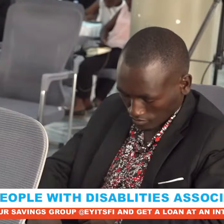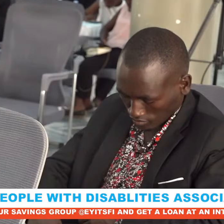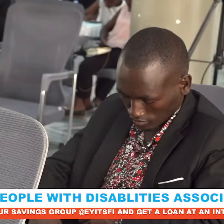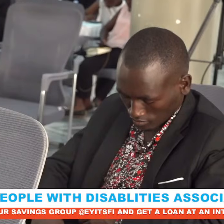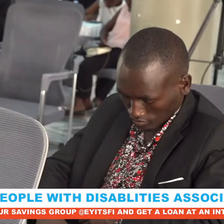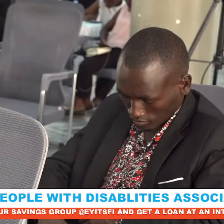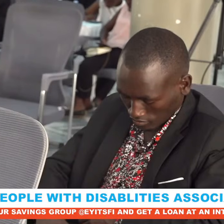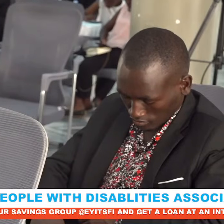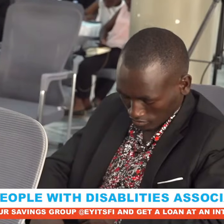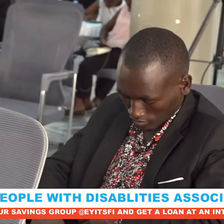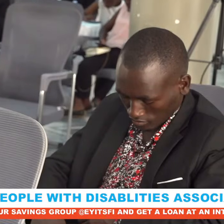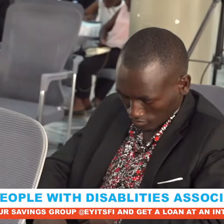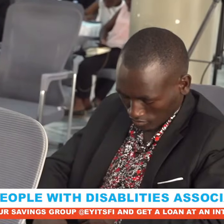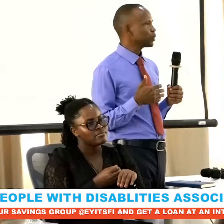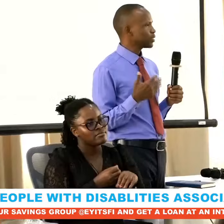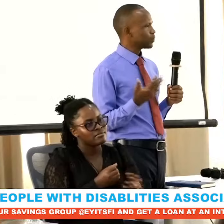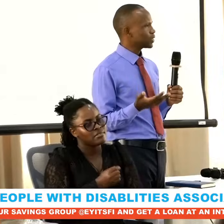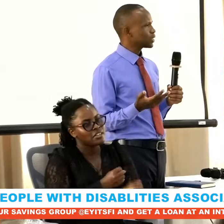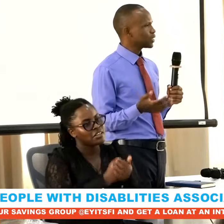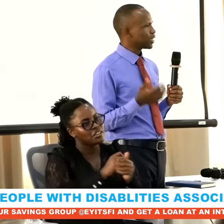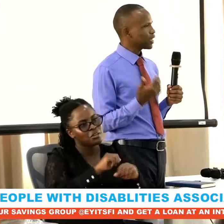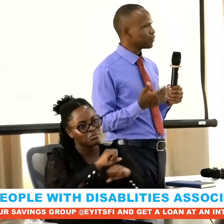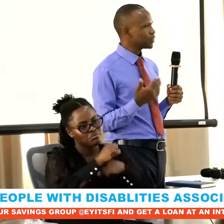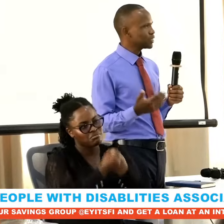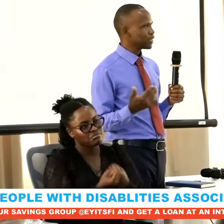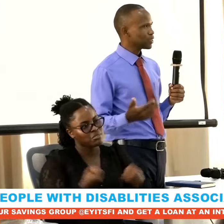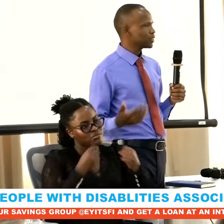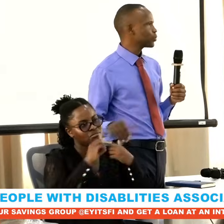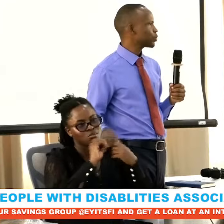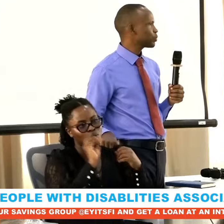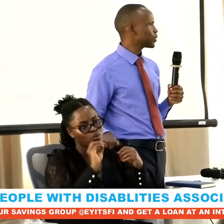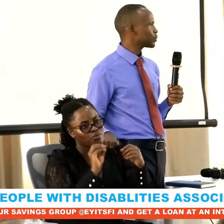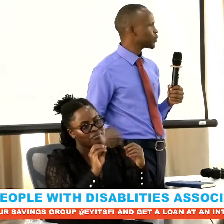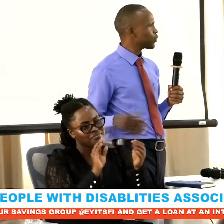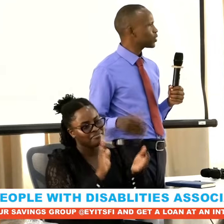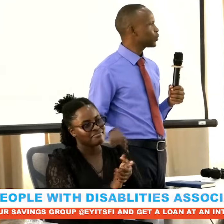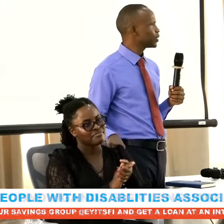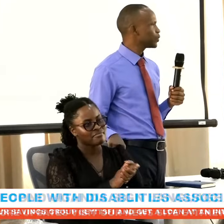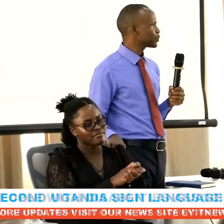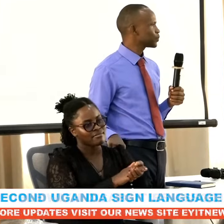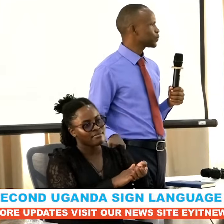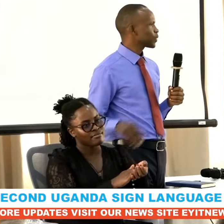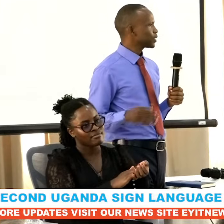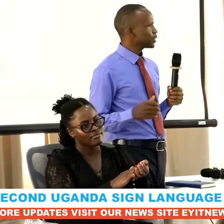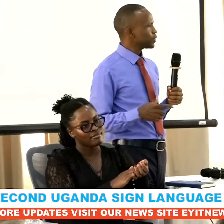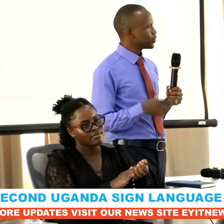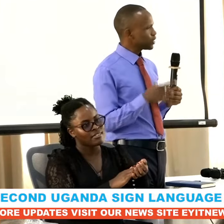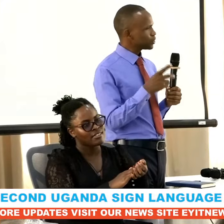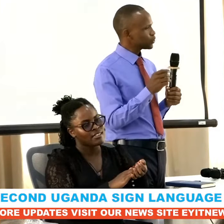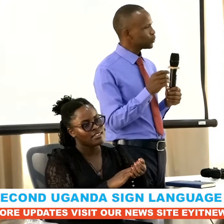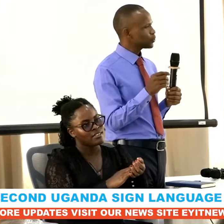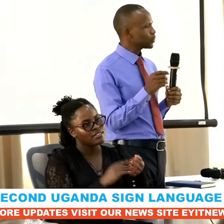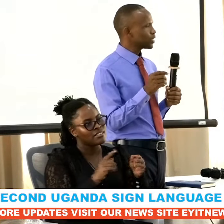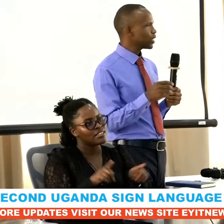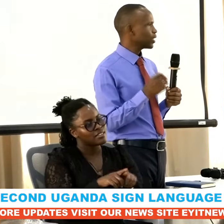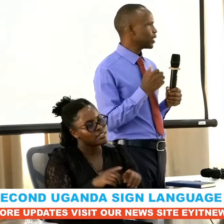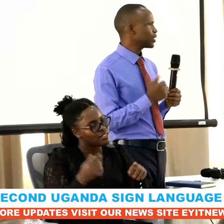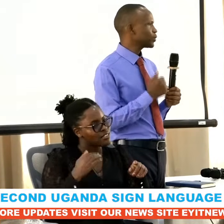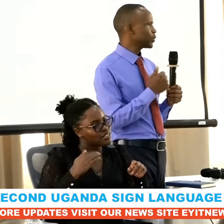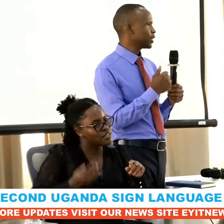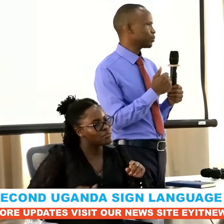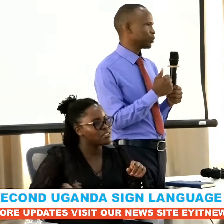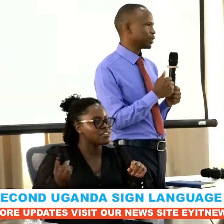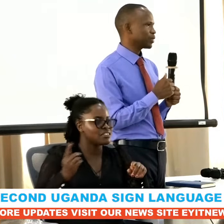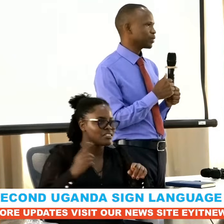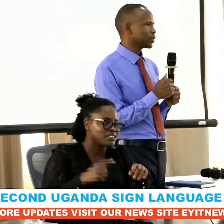worsening. Then she came to me and was like, I have this and this problem. So what do we do? Say, let's go together and